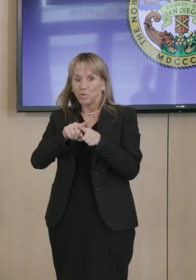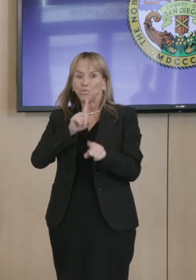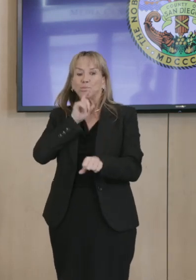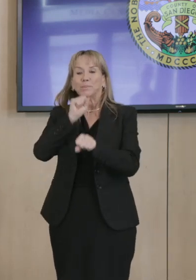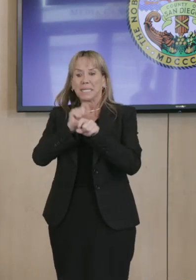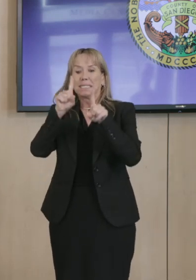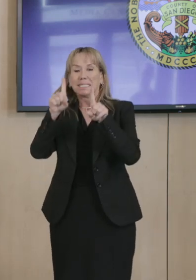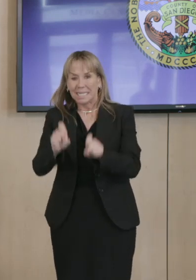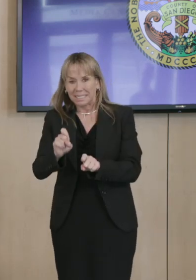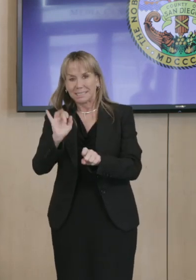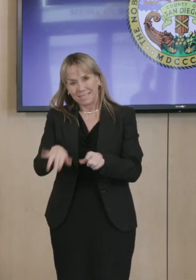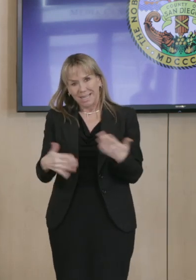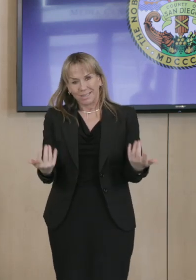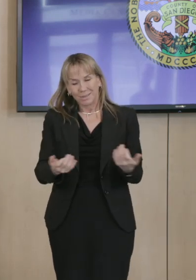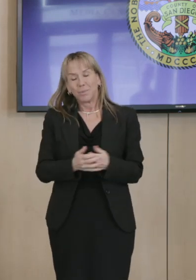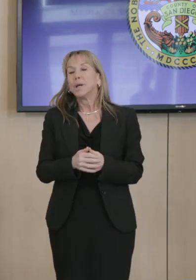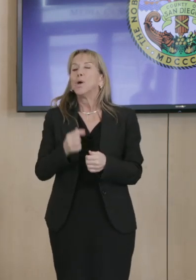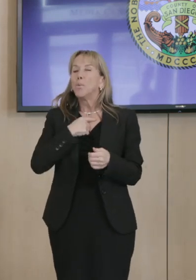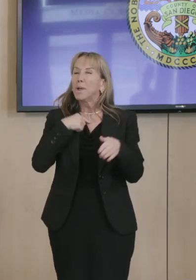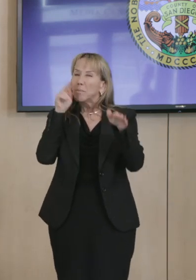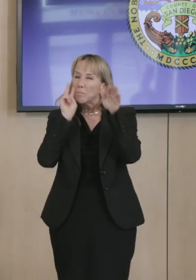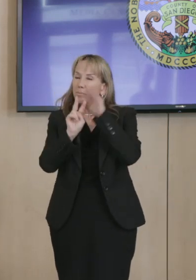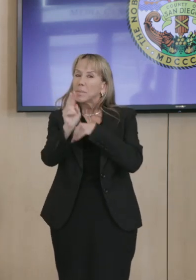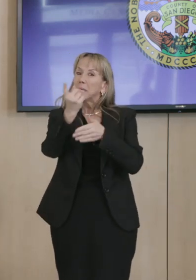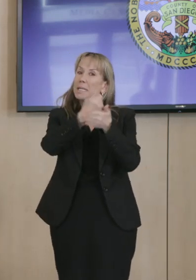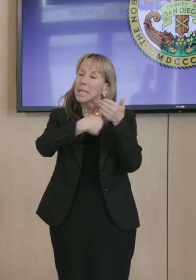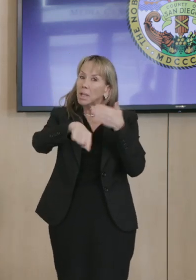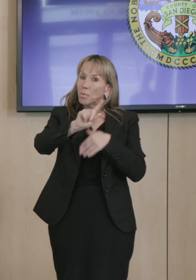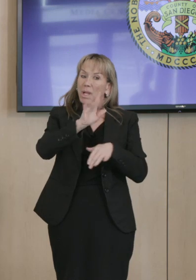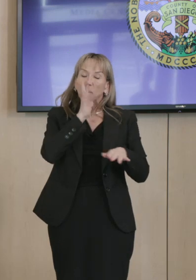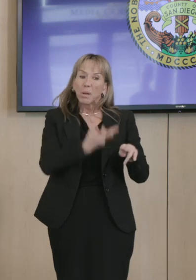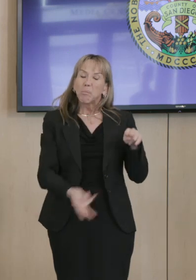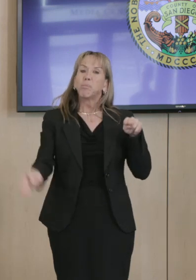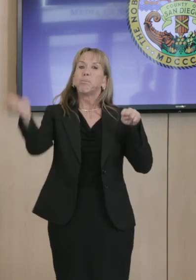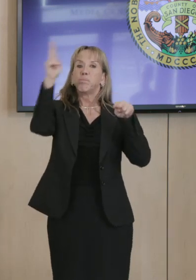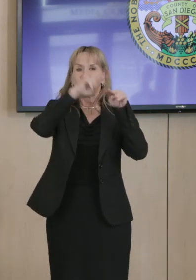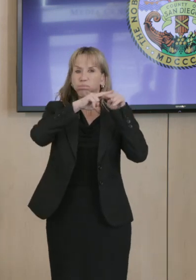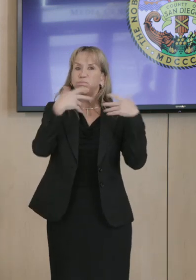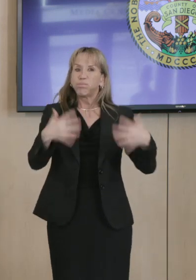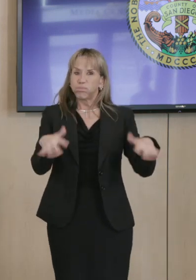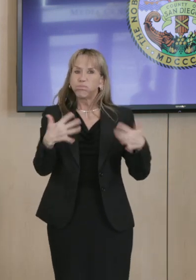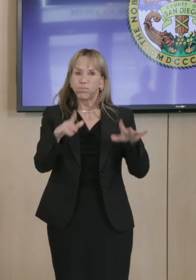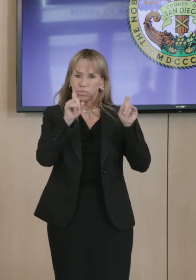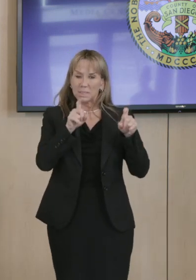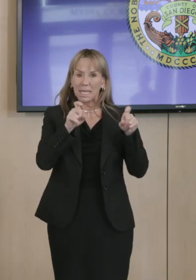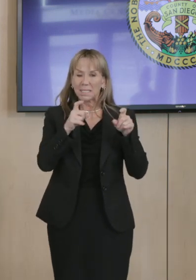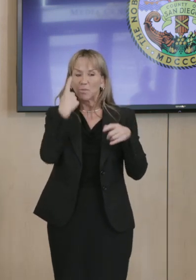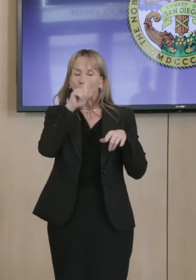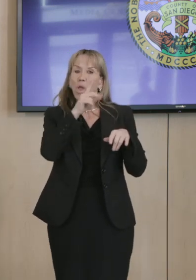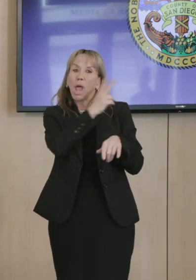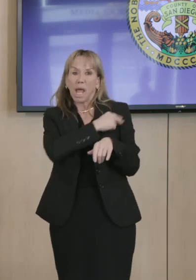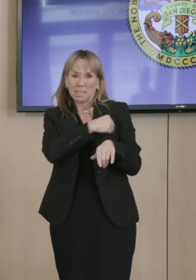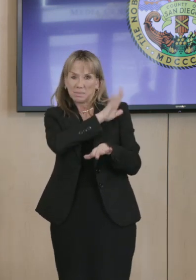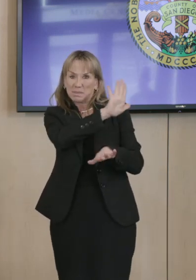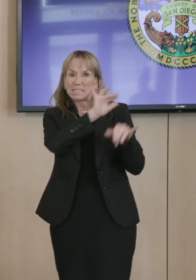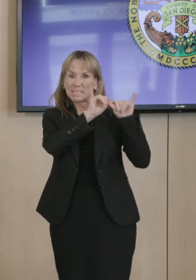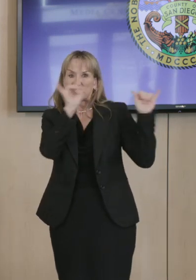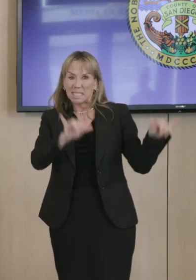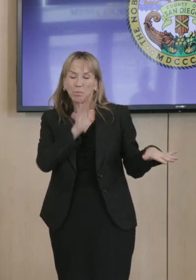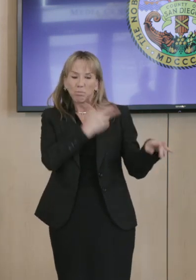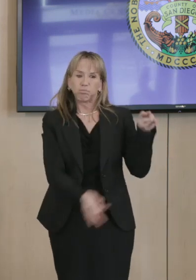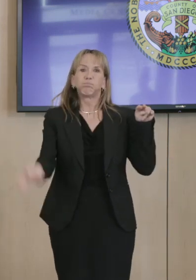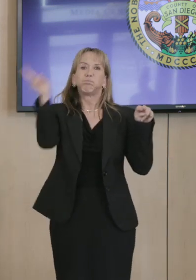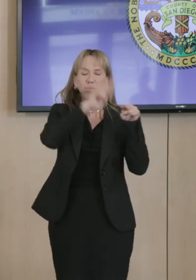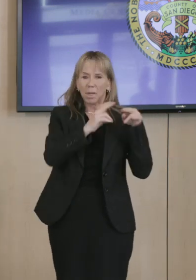that within the next week, the number of available tests will increase dramatically within the hospital system, and